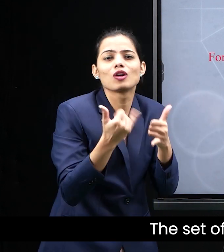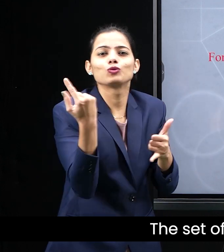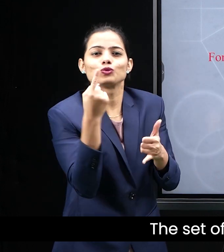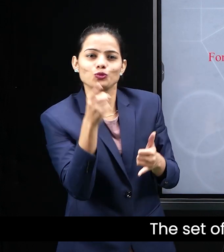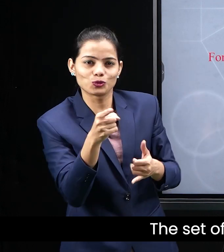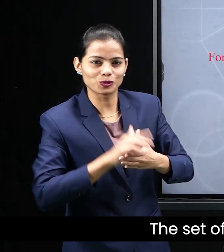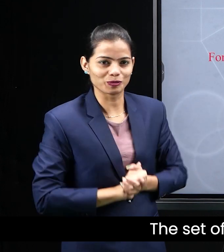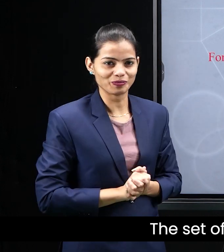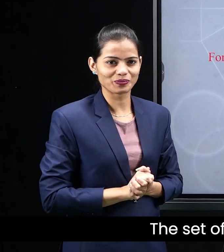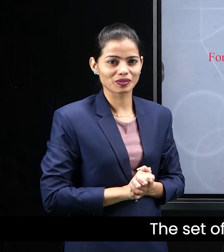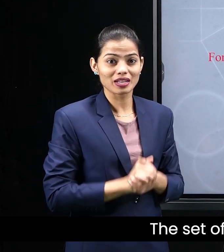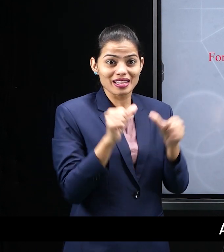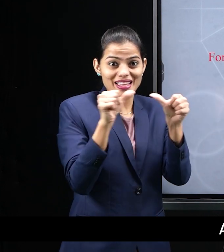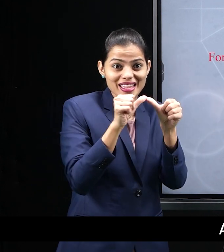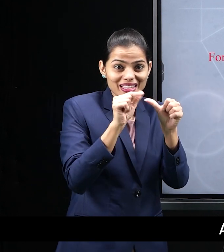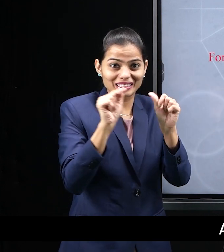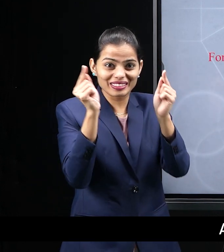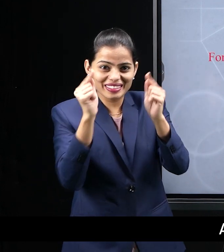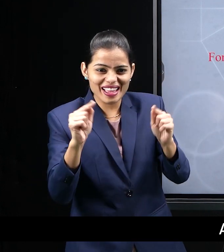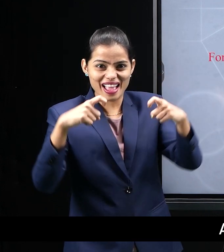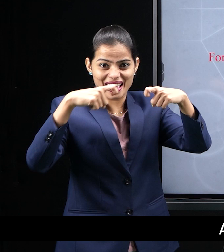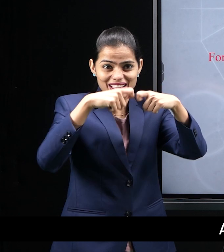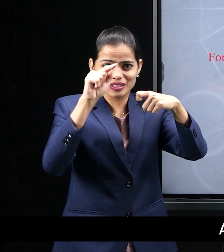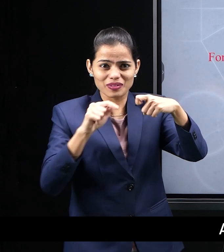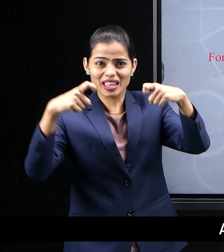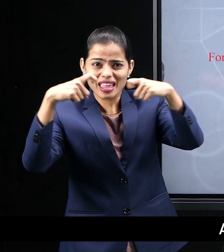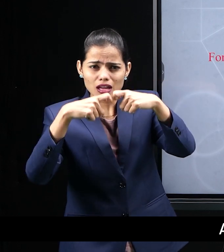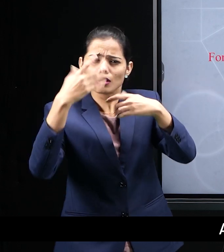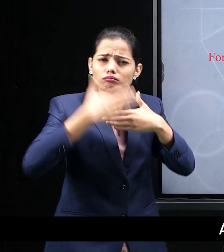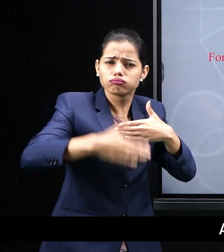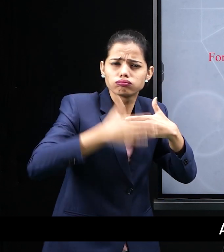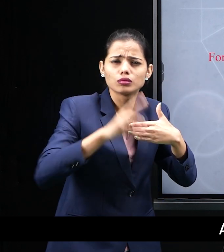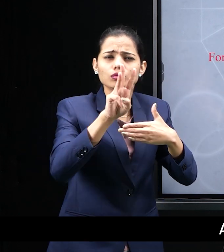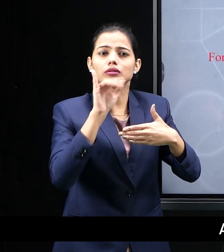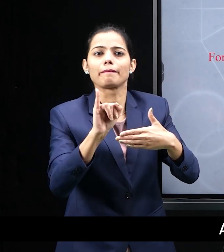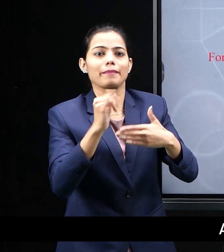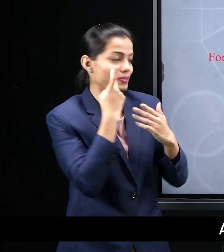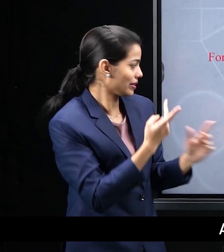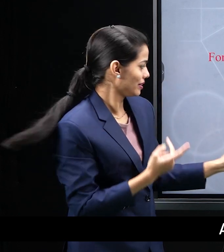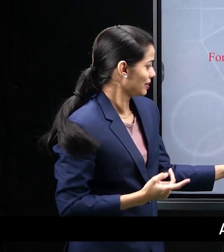play. A is equal to x, x is a factor of 36.